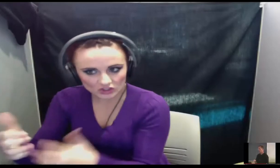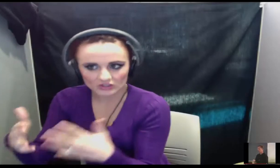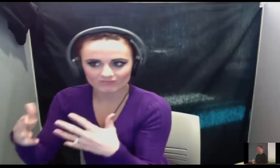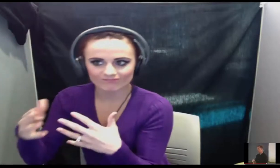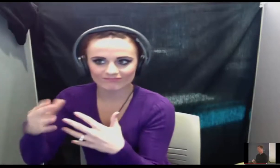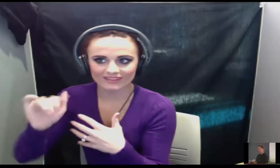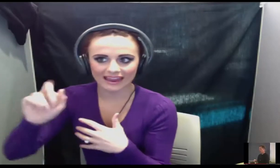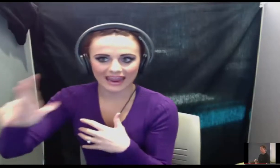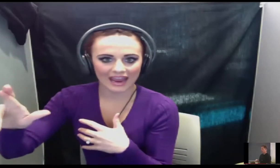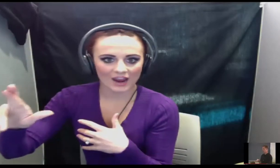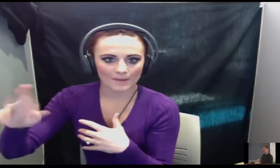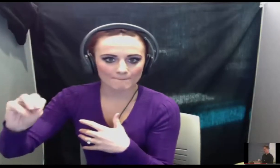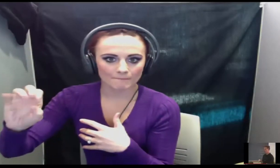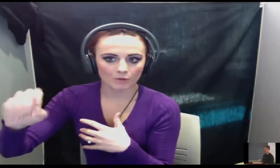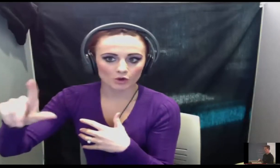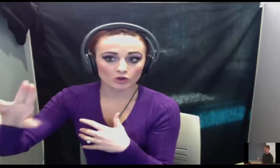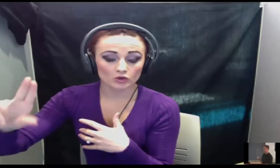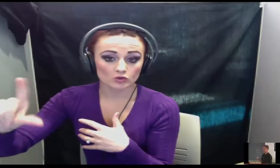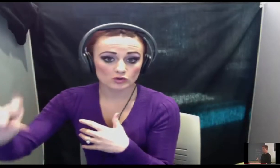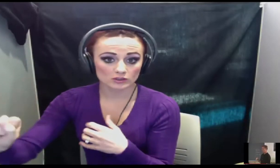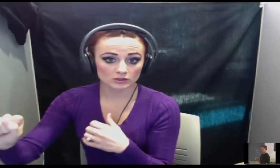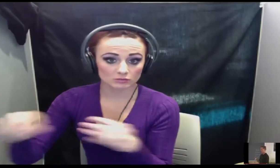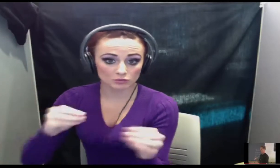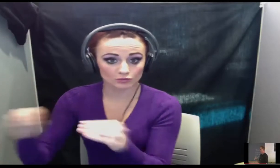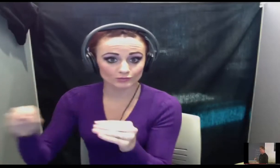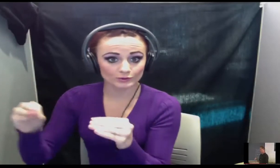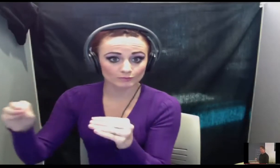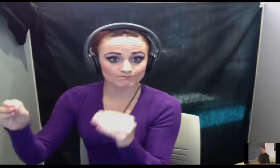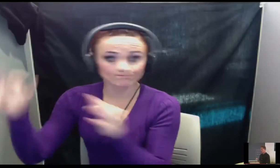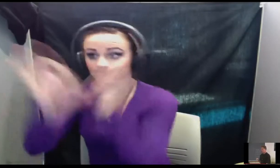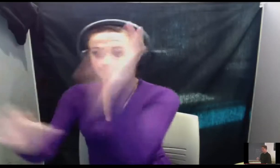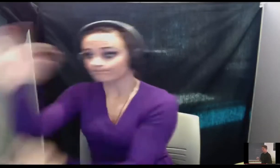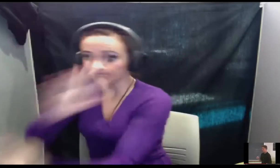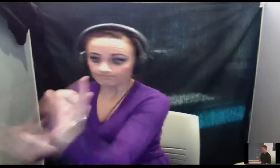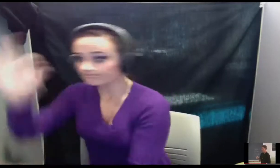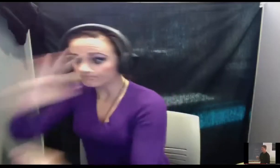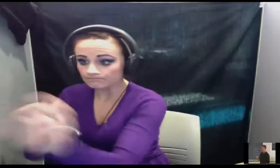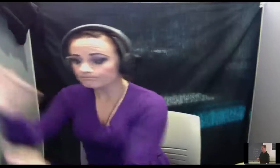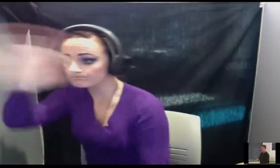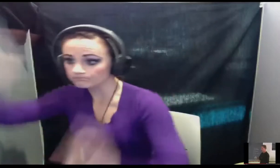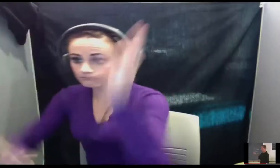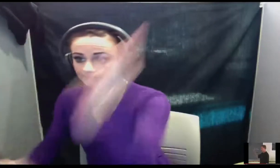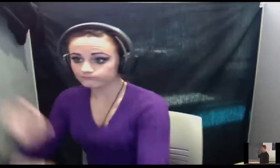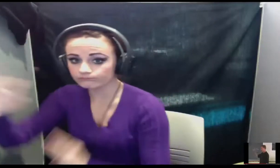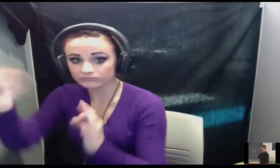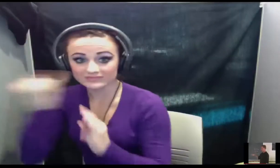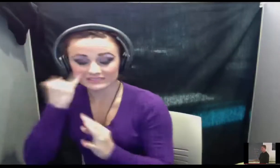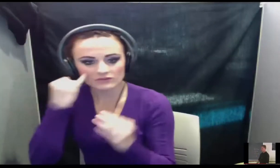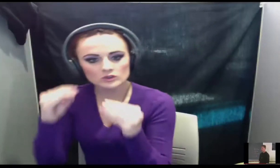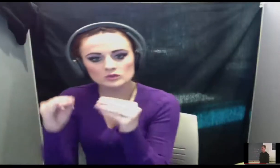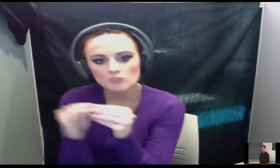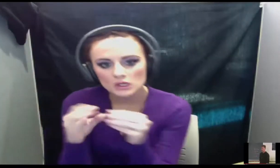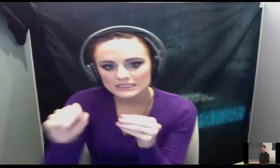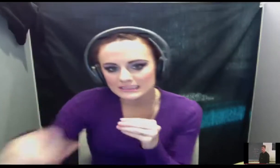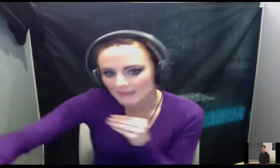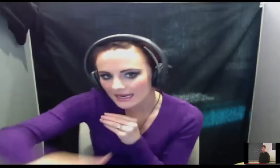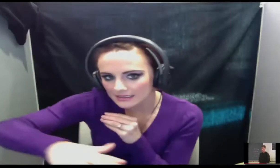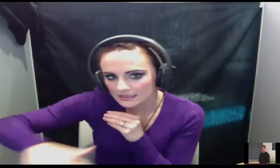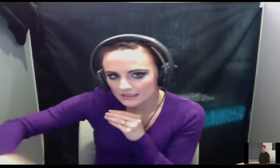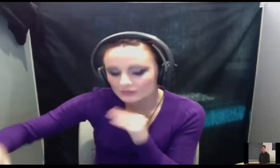the air molecules. If there's more space between the air molecules, what does that mean that you can put in those spaces?